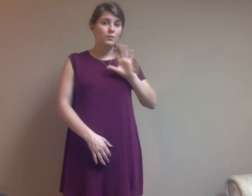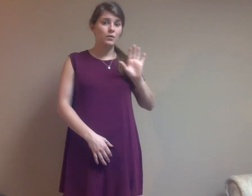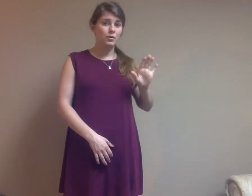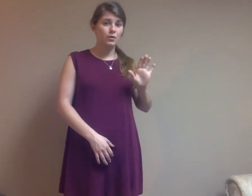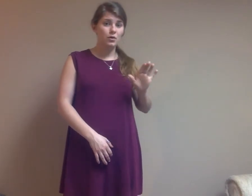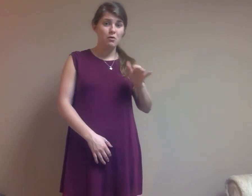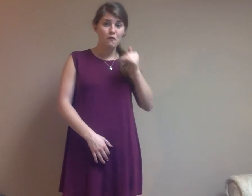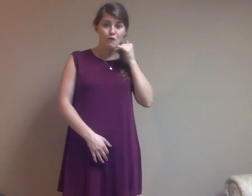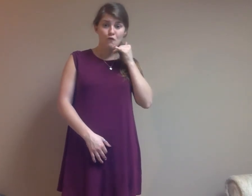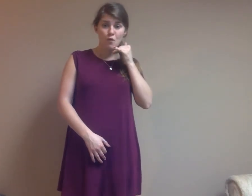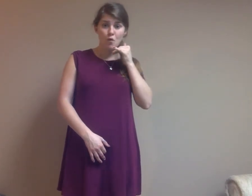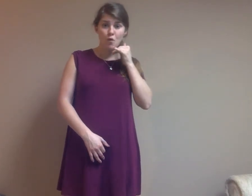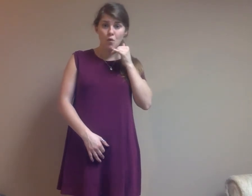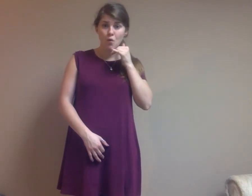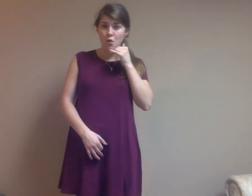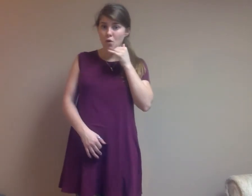she's upset, you're heartbroken.